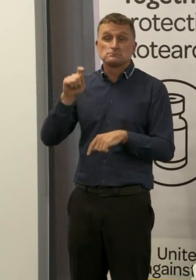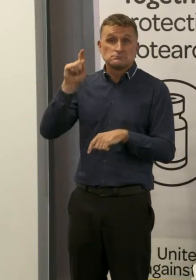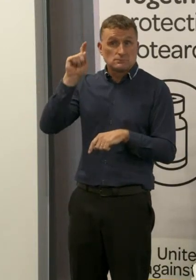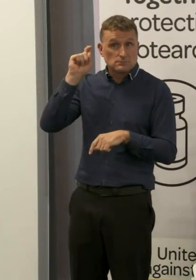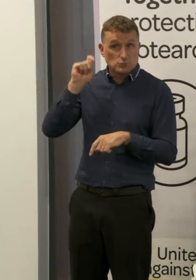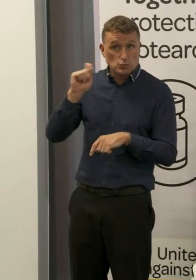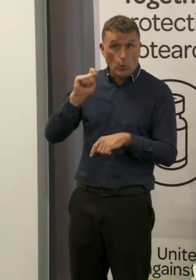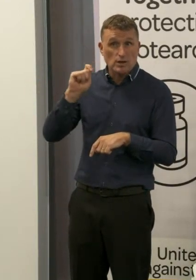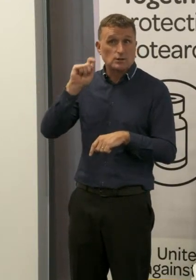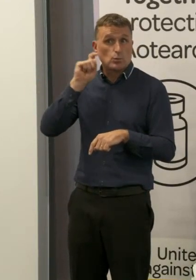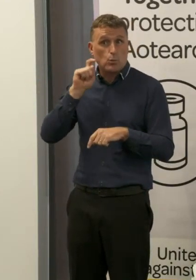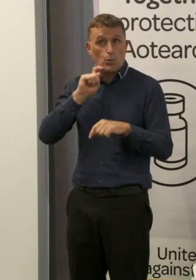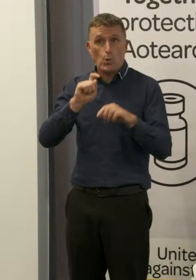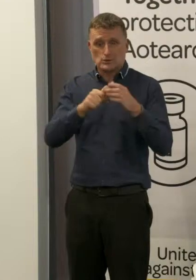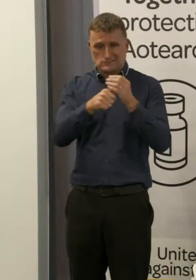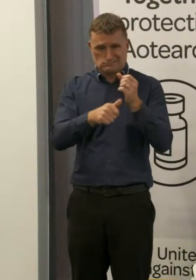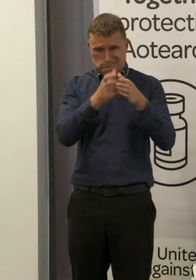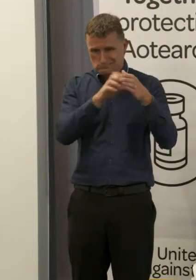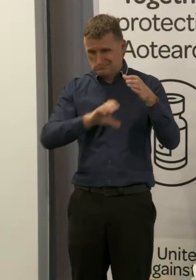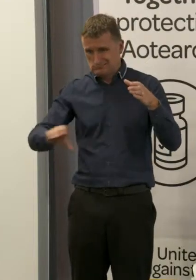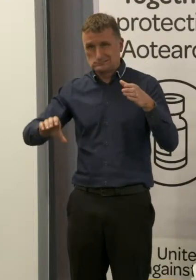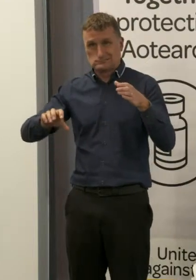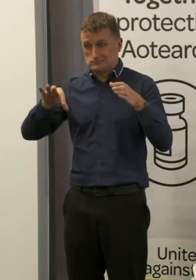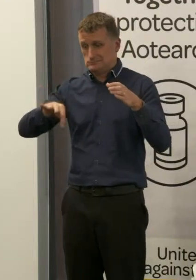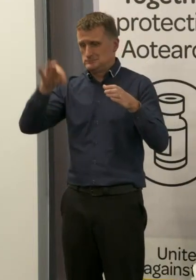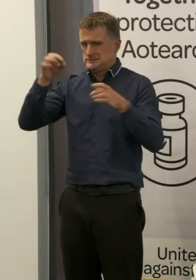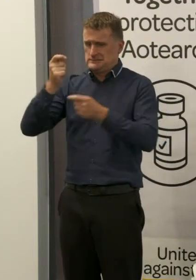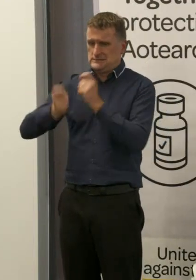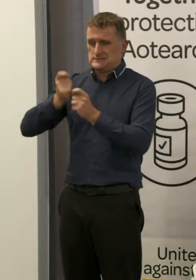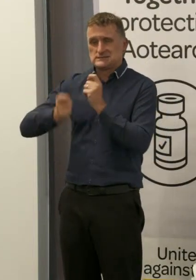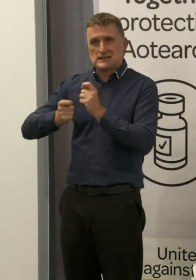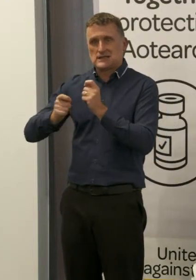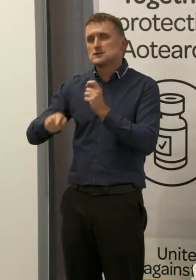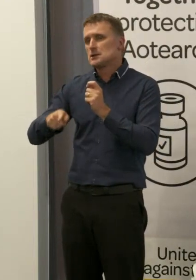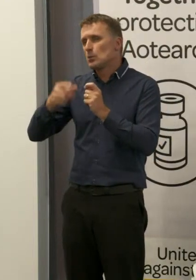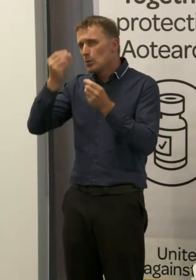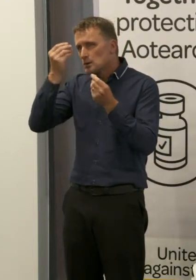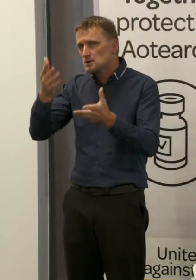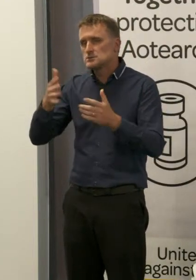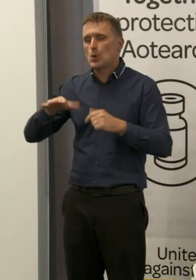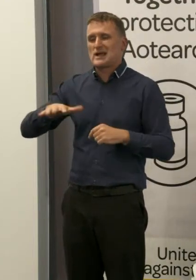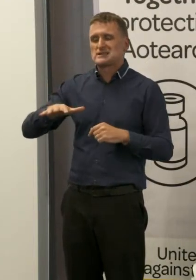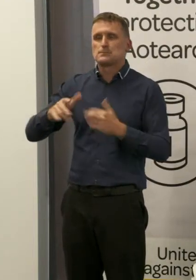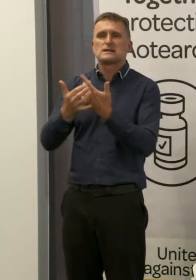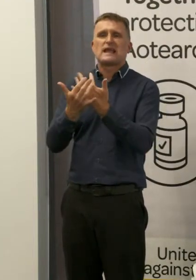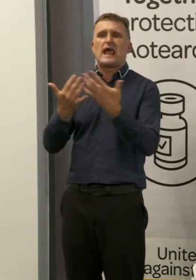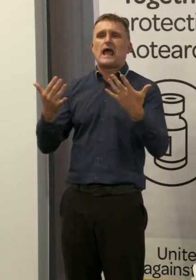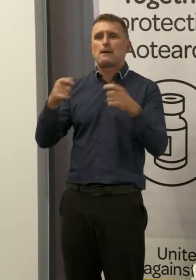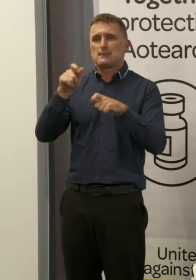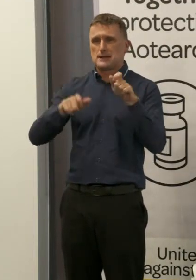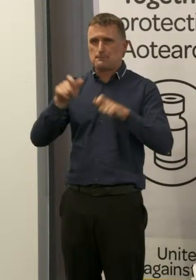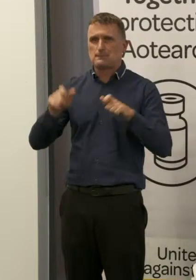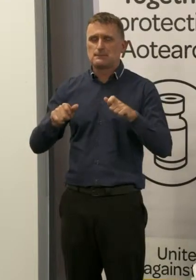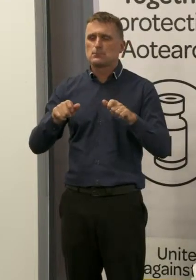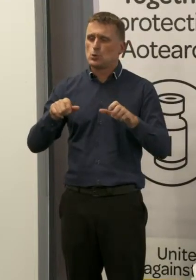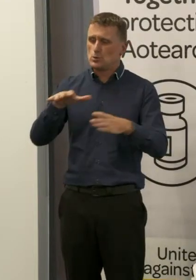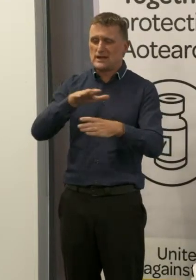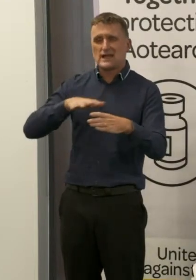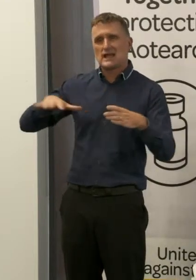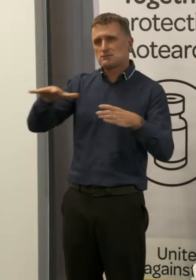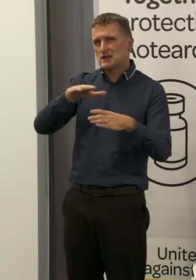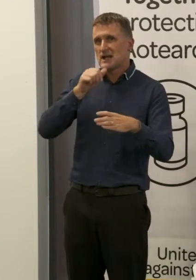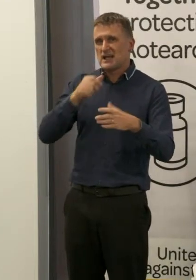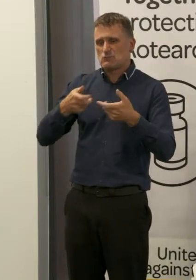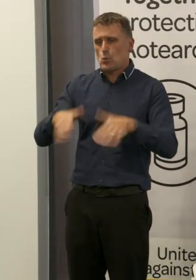give an indication not just of a sort of a yes or no, but actually of an estimate of the number of cases from a region where the